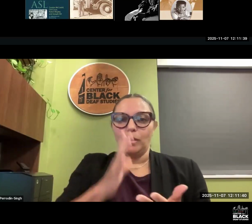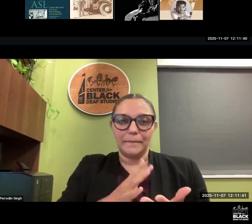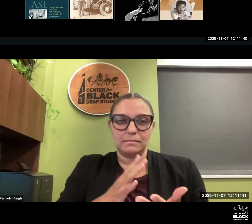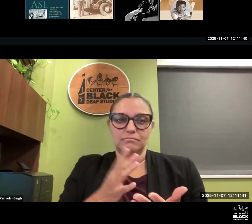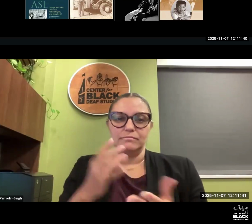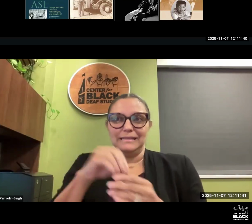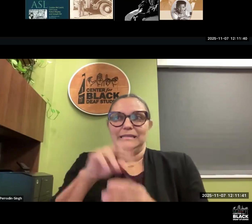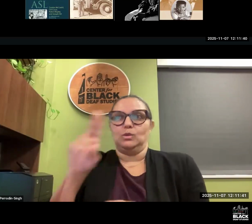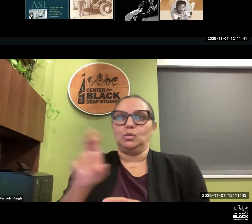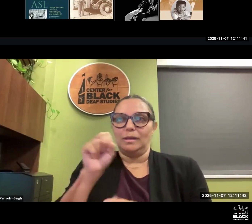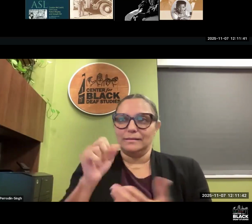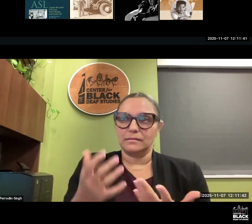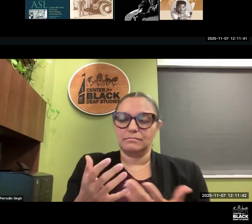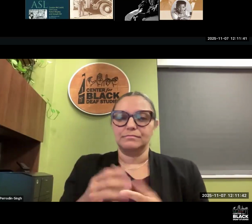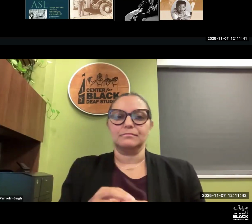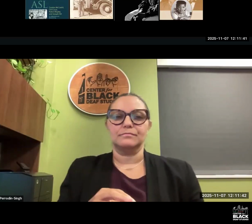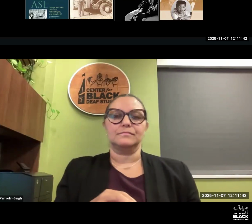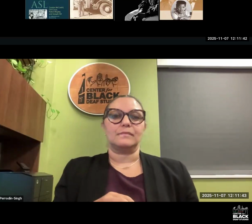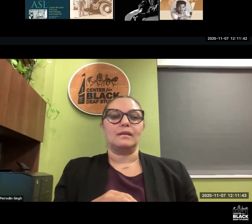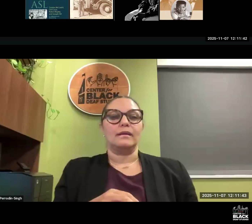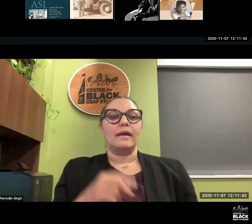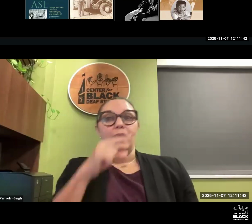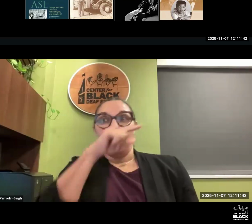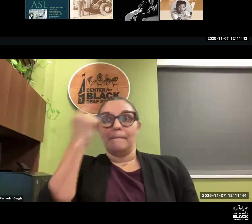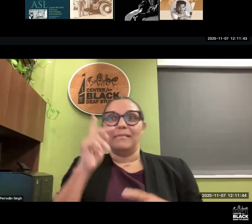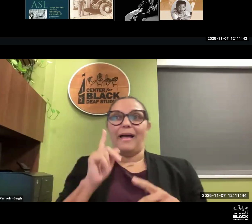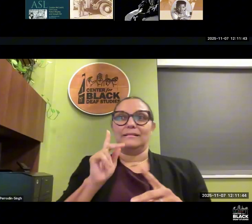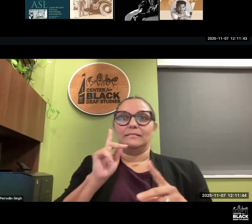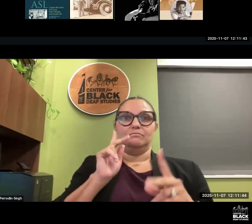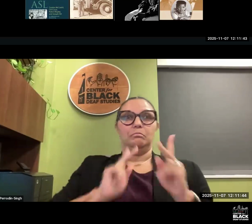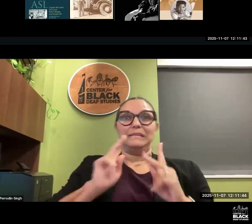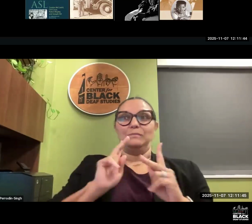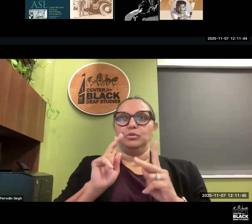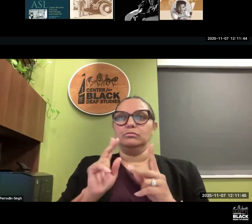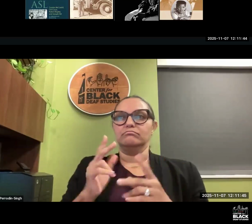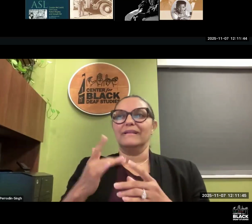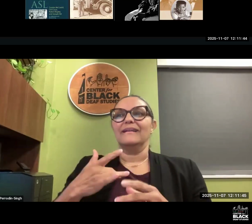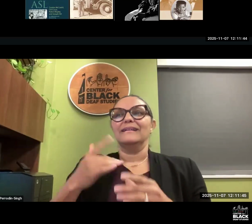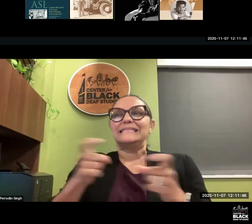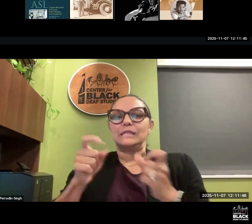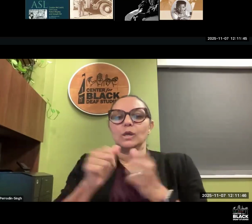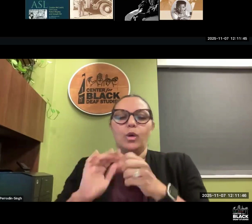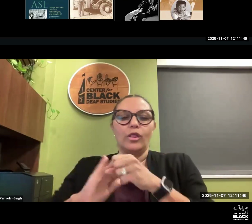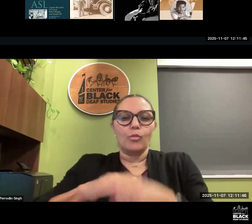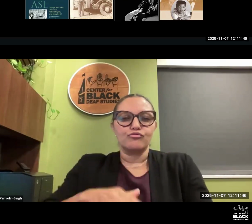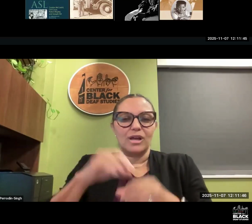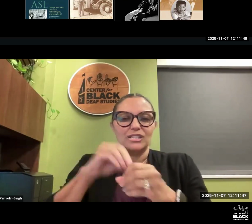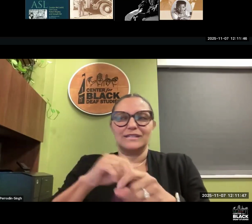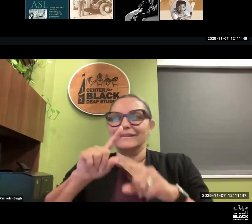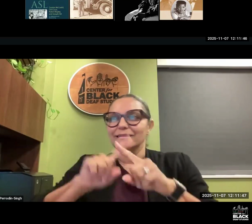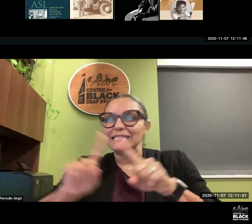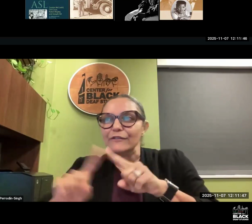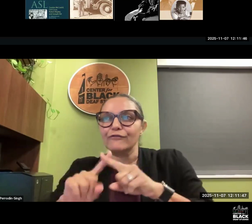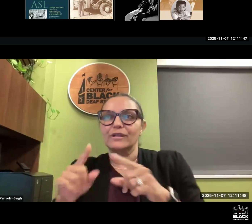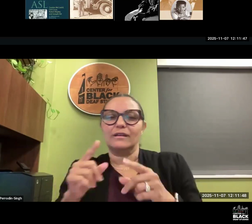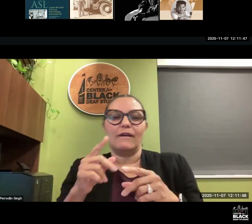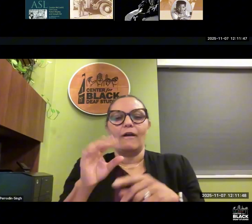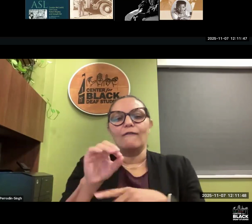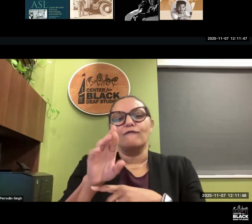Now, I'd like to highlight that there's limited research on Black deaf women in the United States.